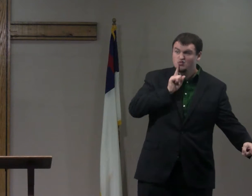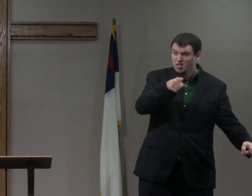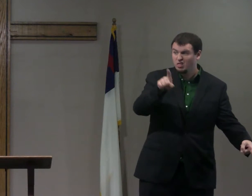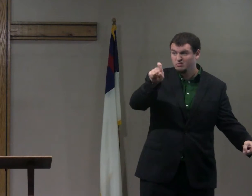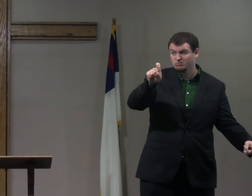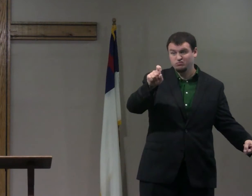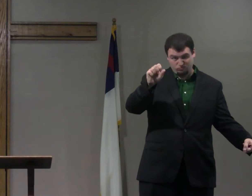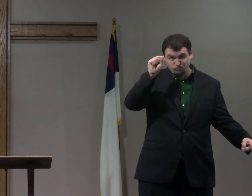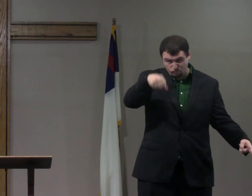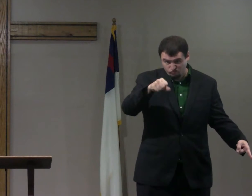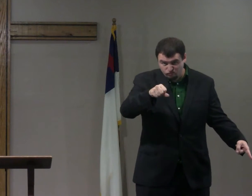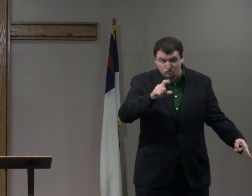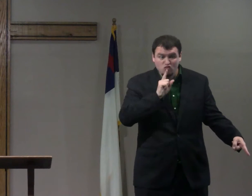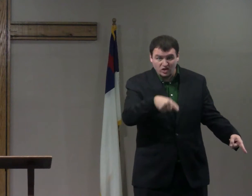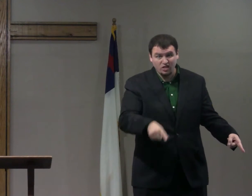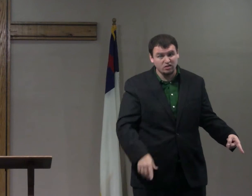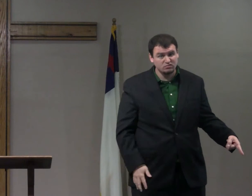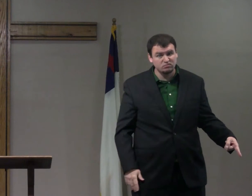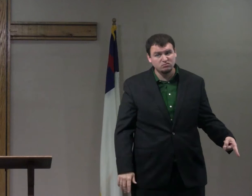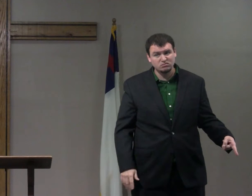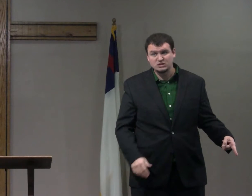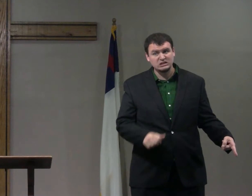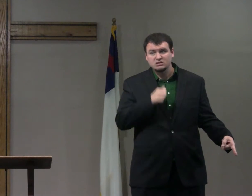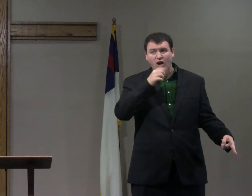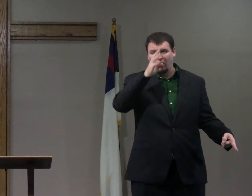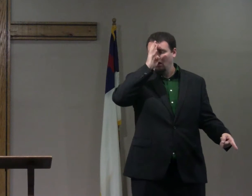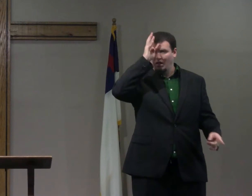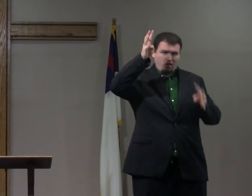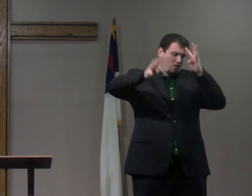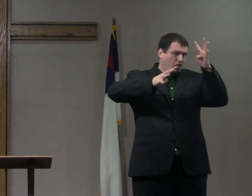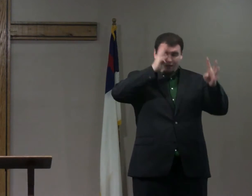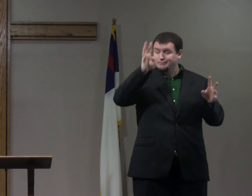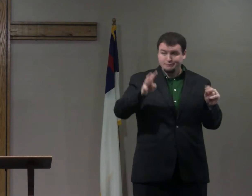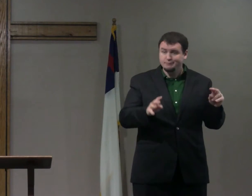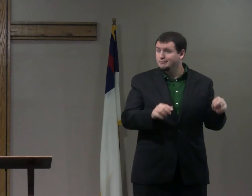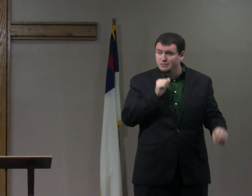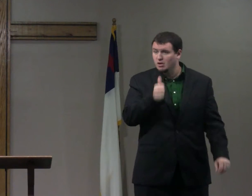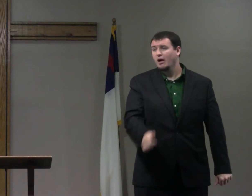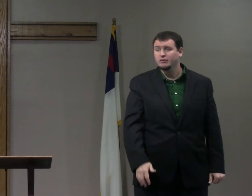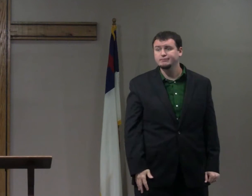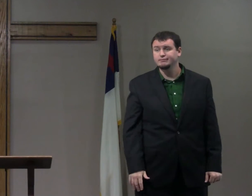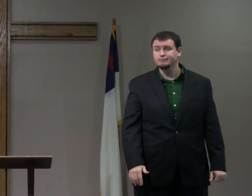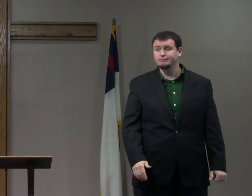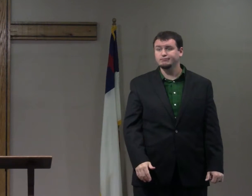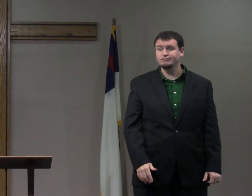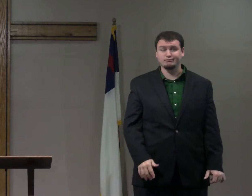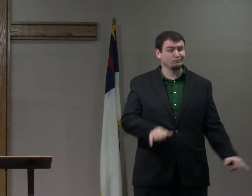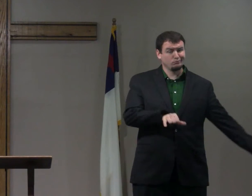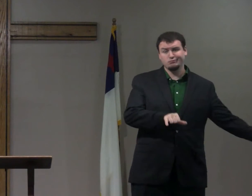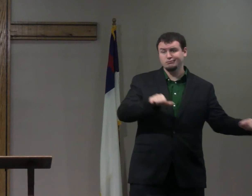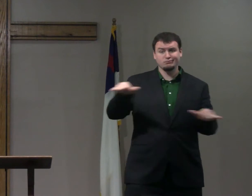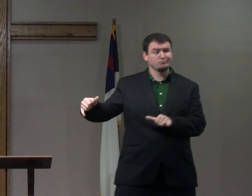There is a hell. It is real. Yes, it is real. It's not some made-up thing. It's not.